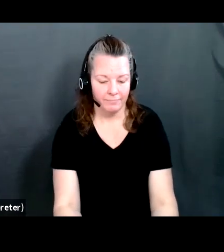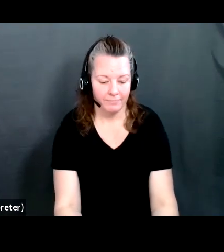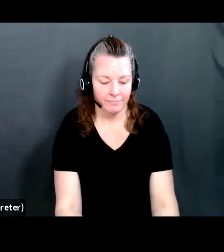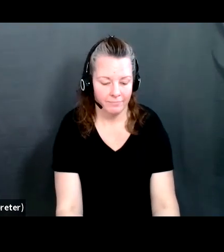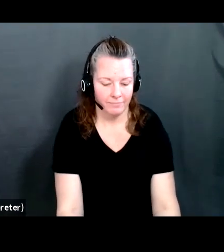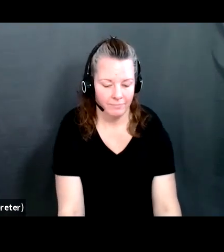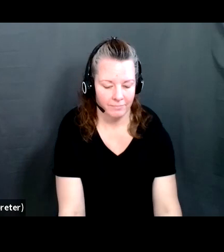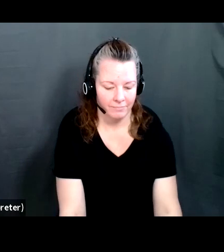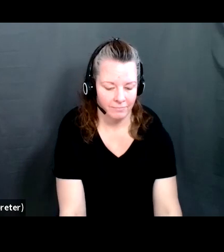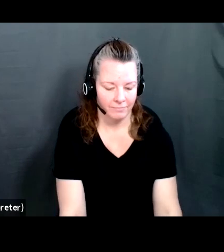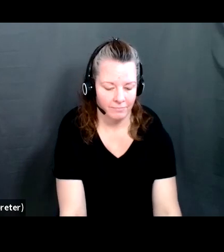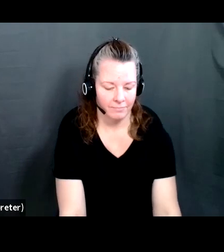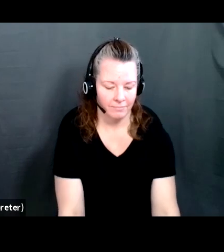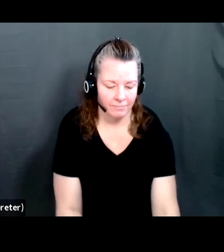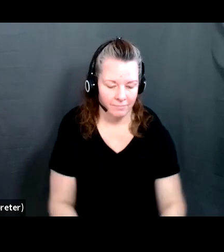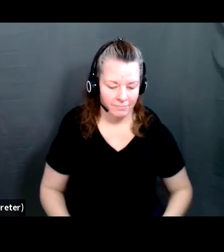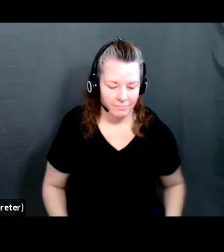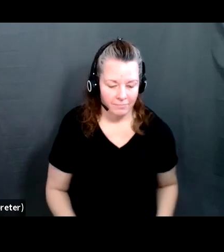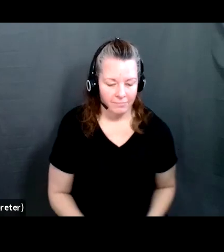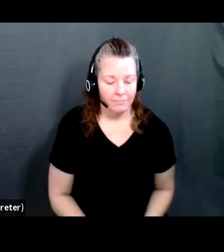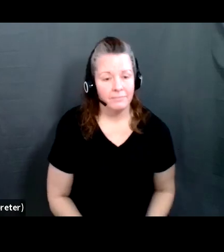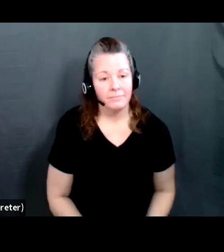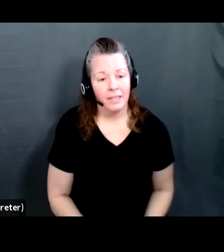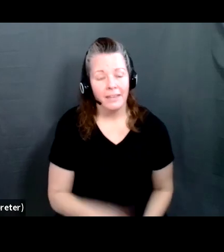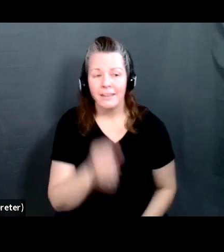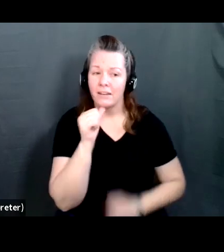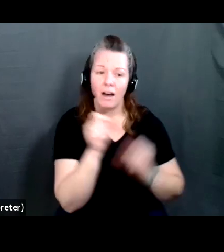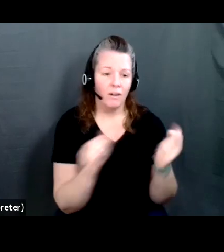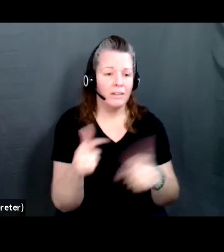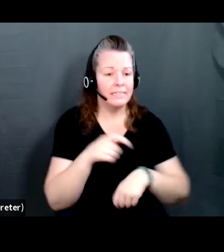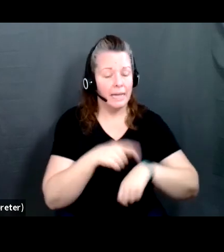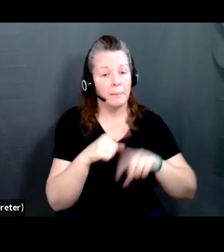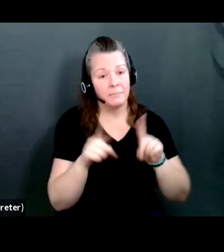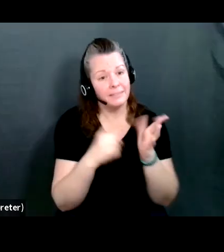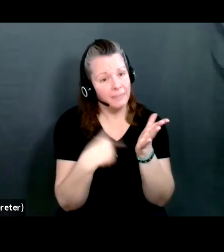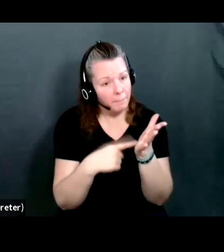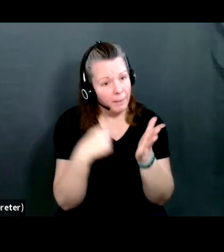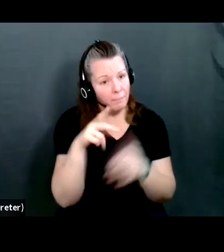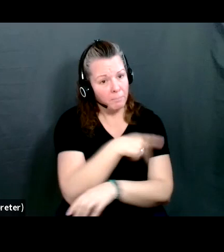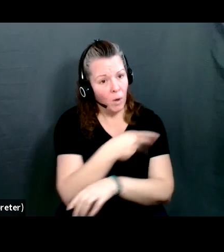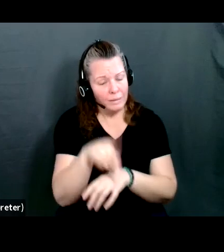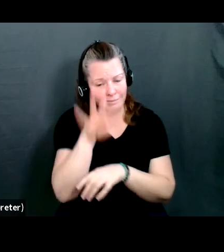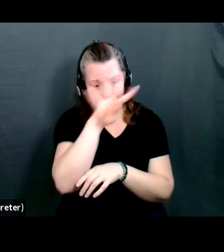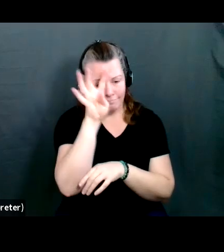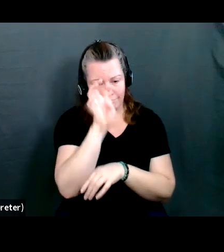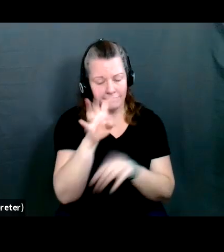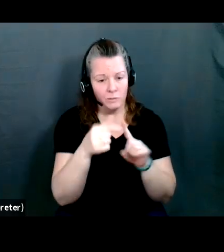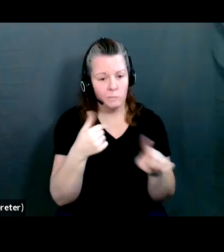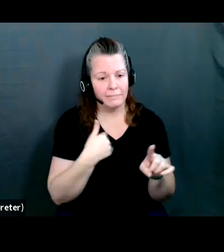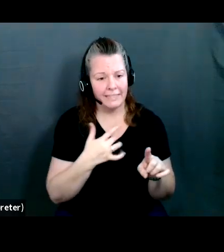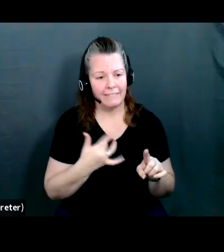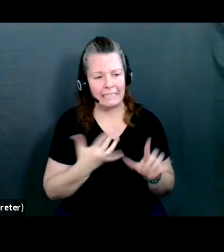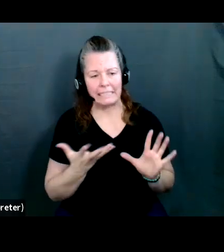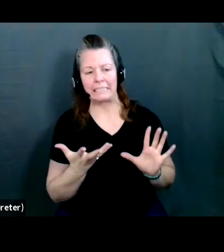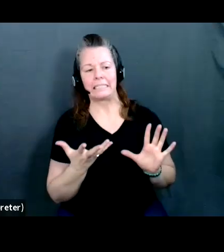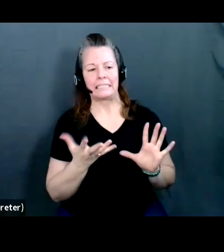Not all the time, but sometimes I love poems that are mysterious to me, that make associative leaps that move a little bit